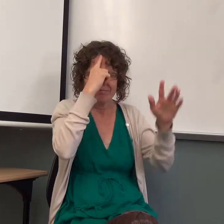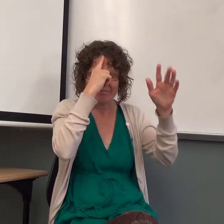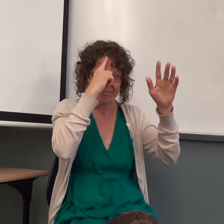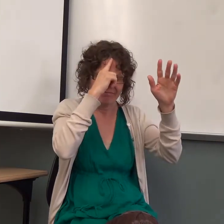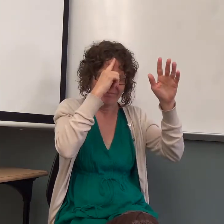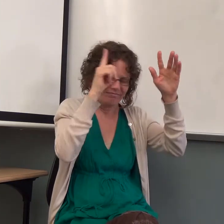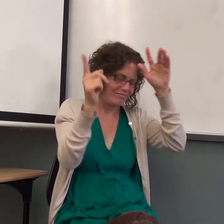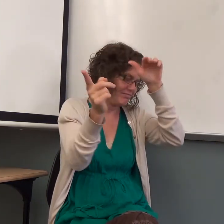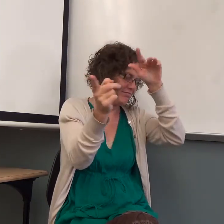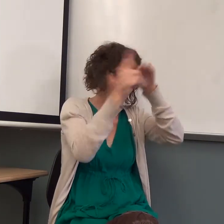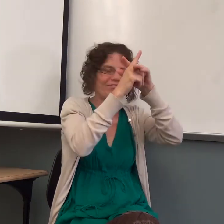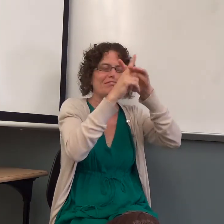say,